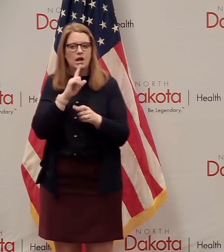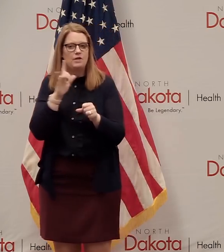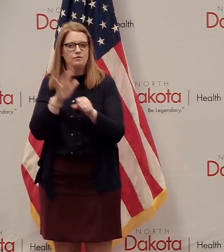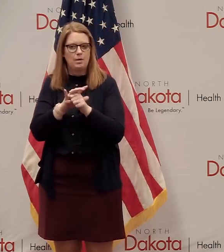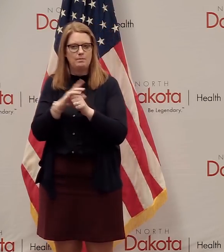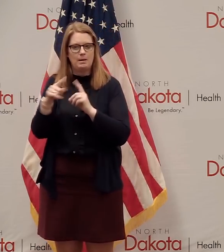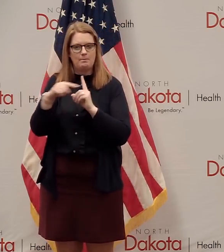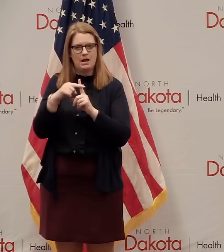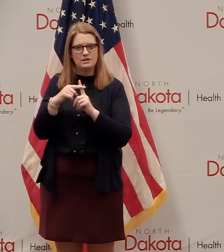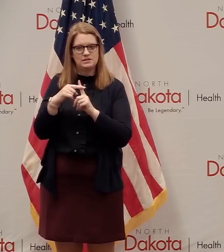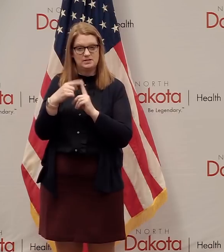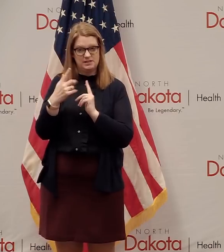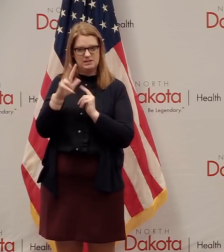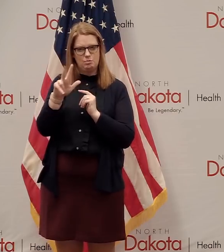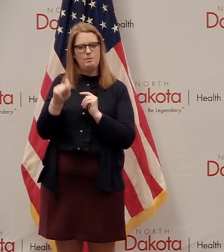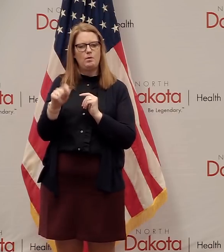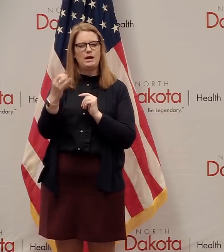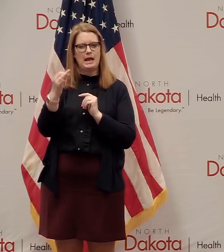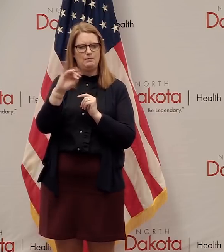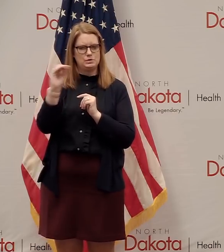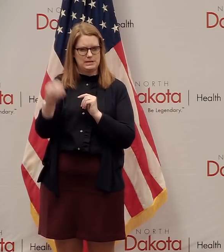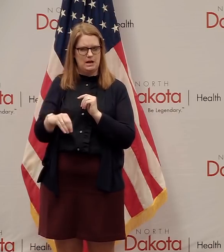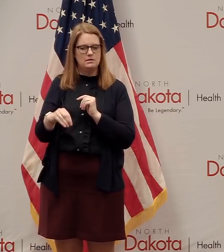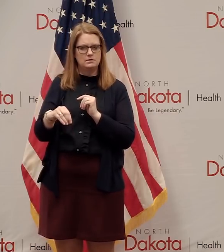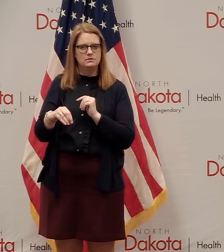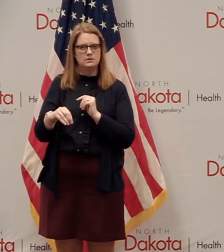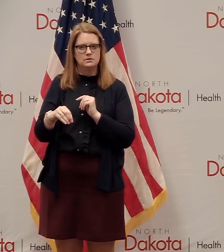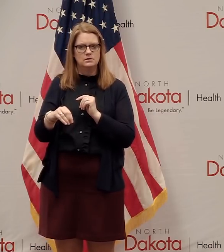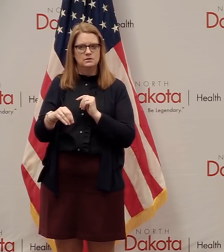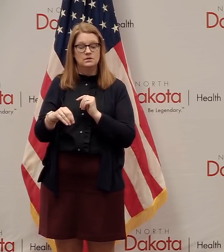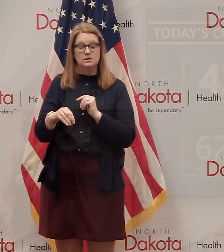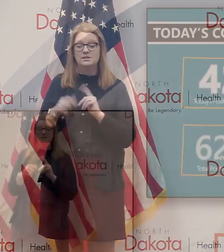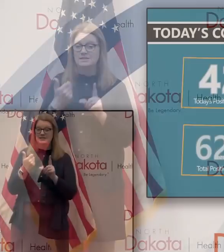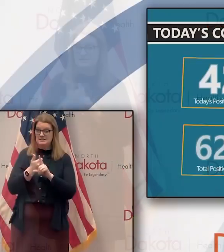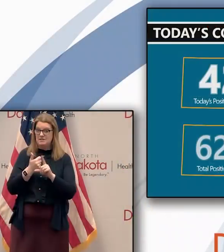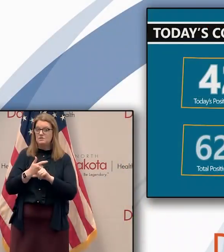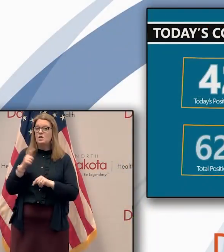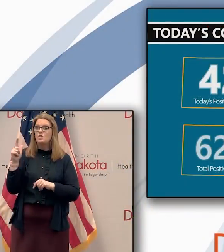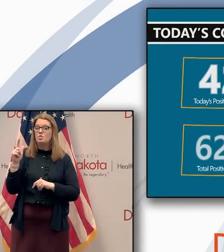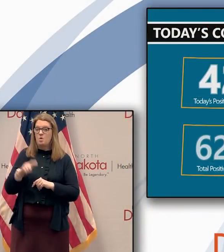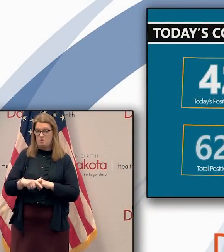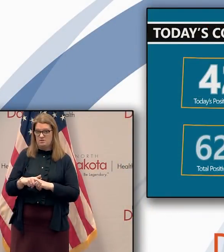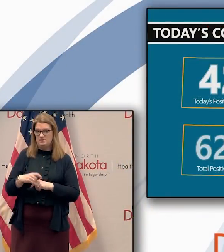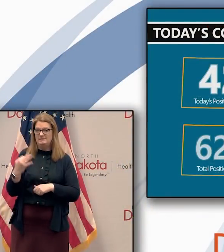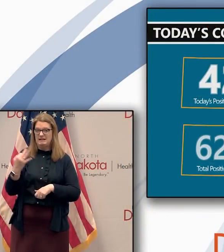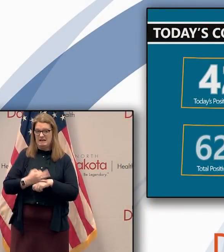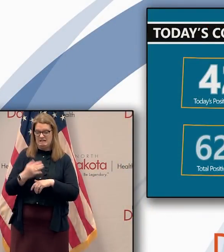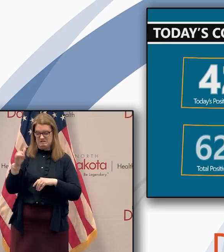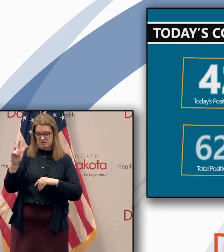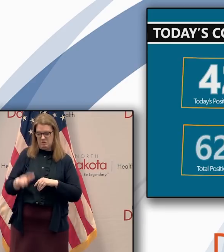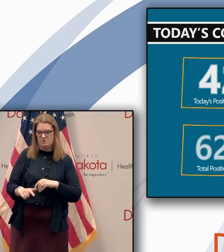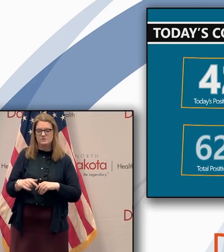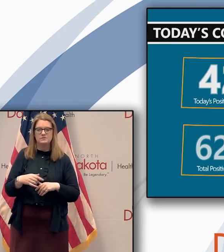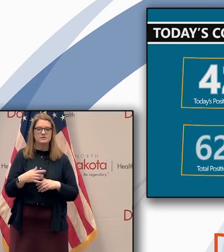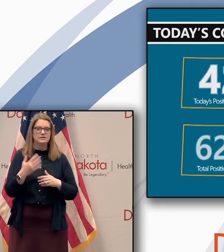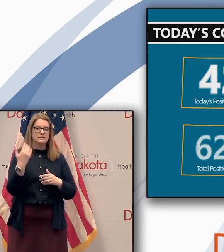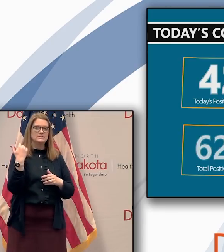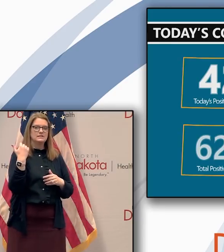positives, 3.8%, our lowest in 9 days, going back to April 11th when it